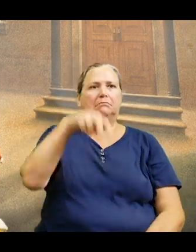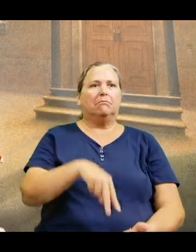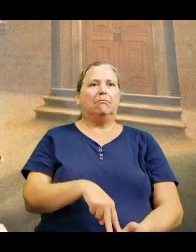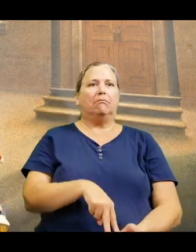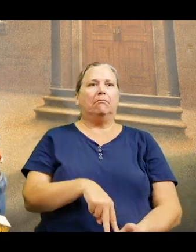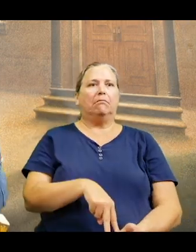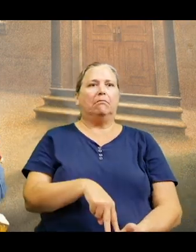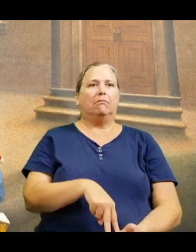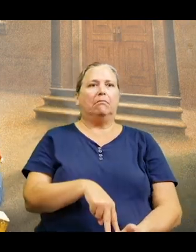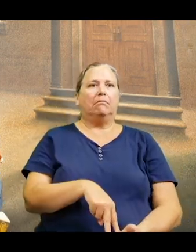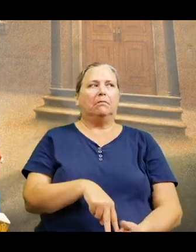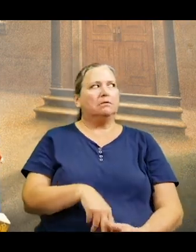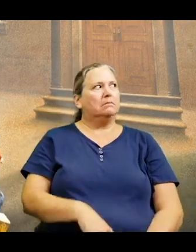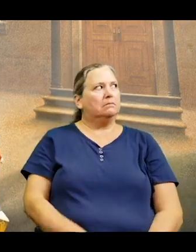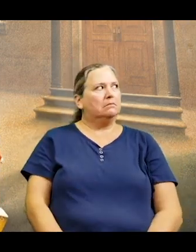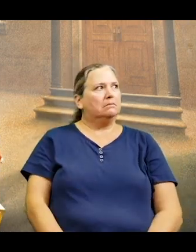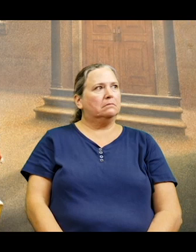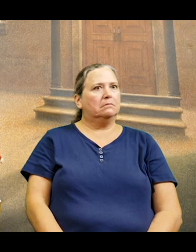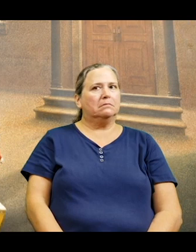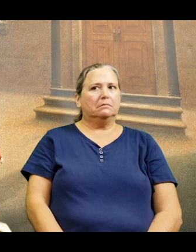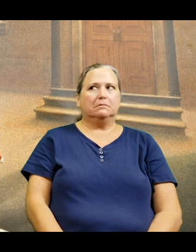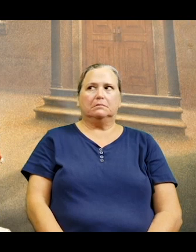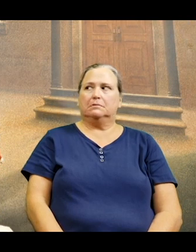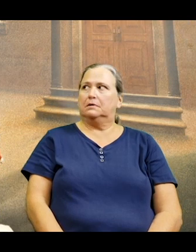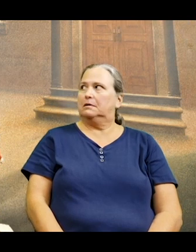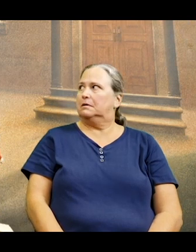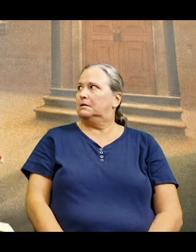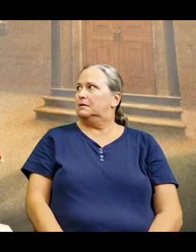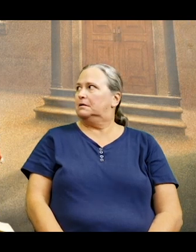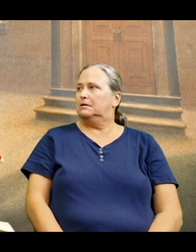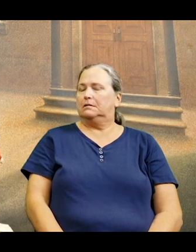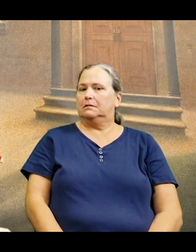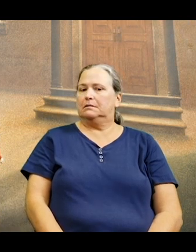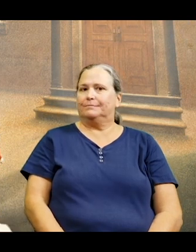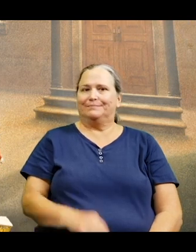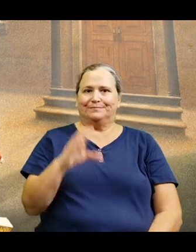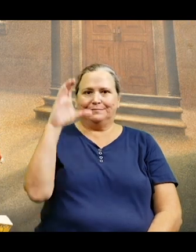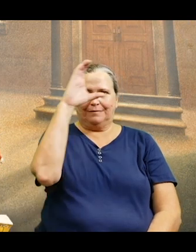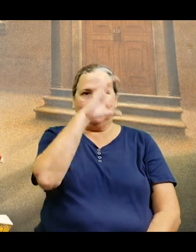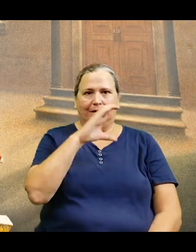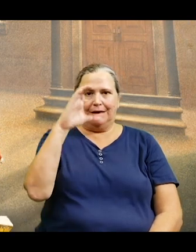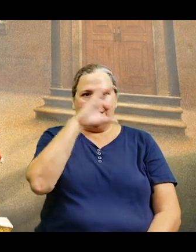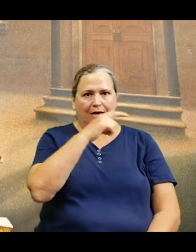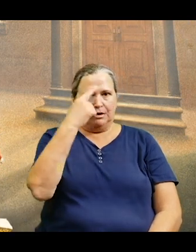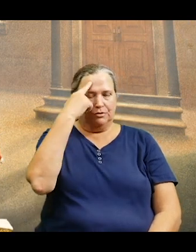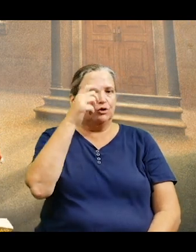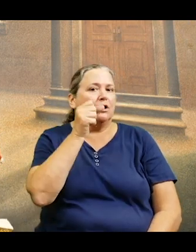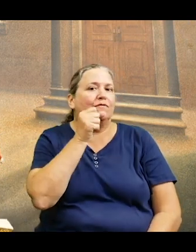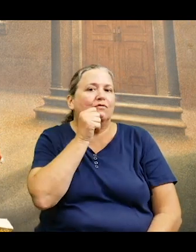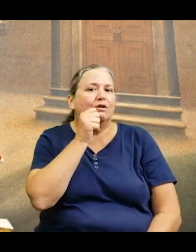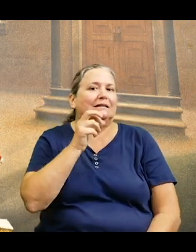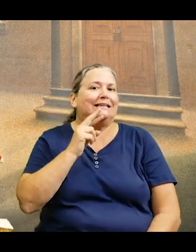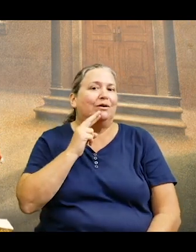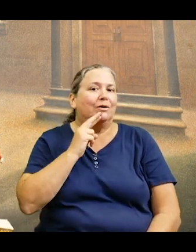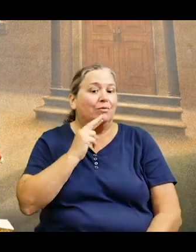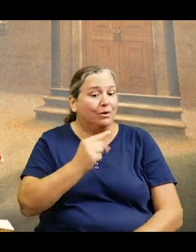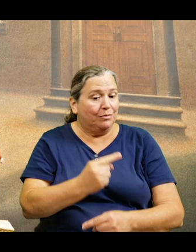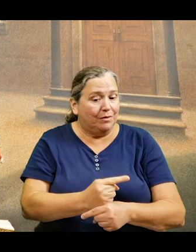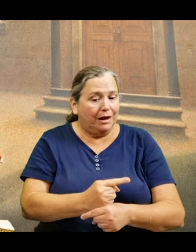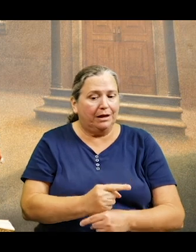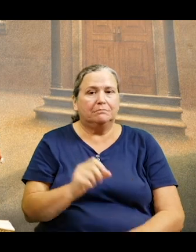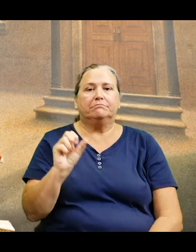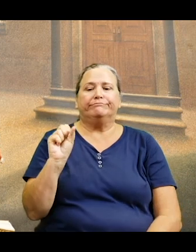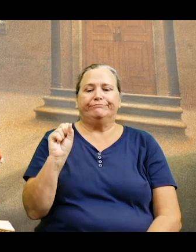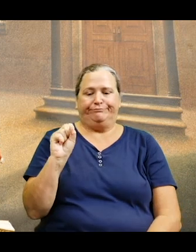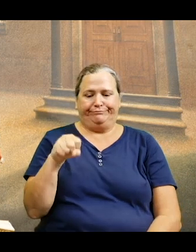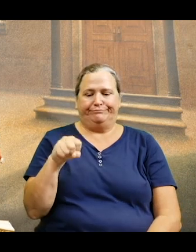still. He looked around the room. "You're searching for Sarah Ruth?" Bryce asked. Edward nodded. "You